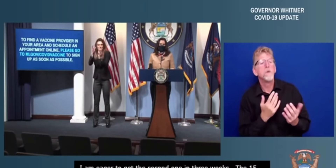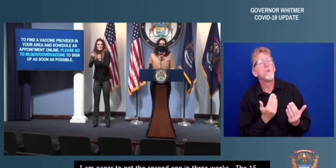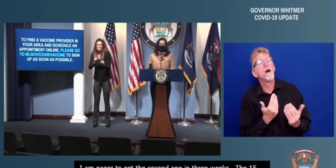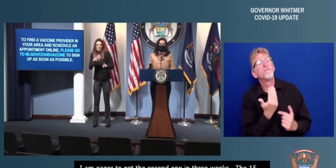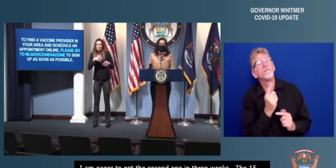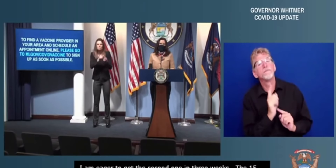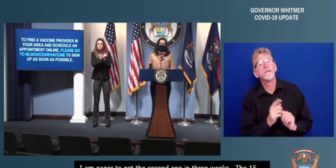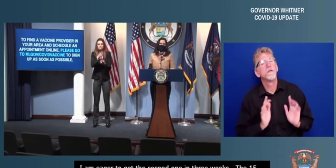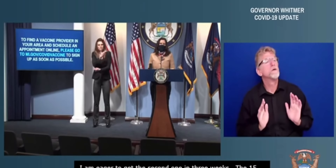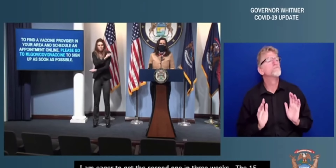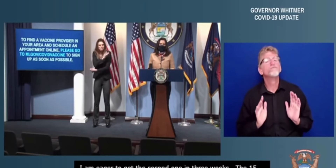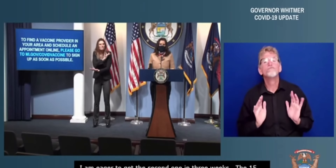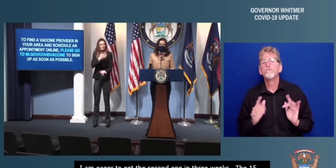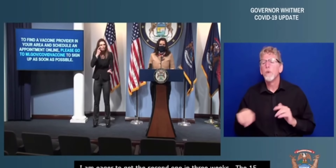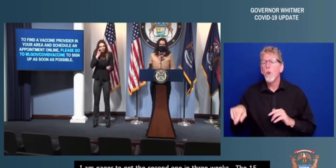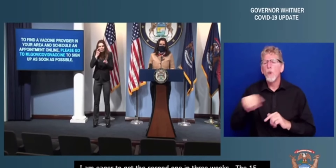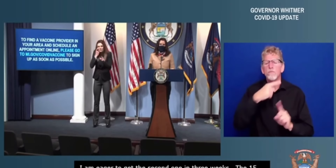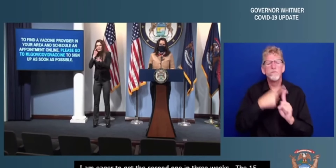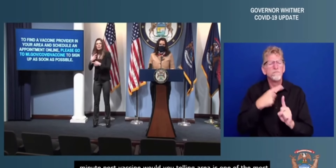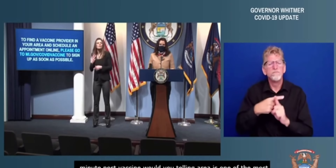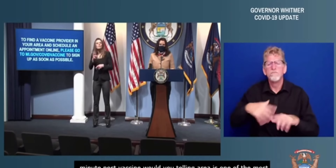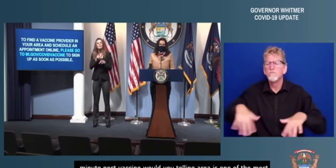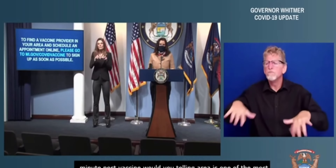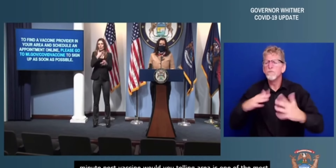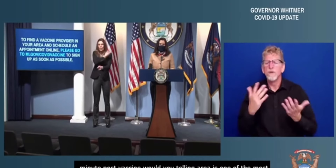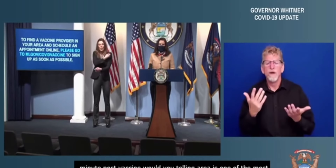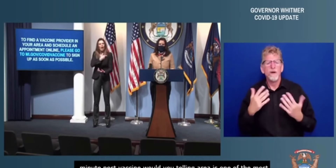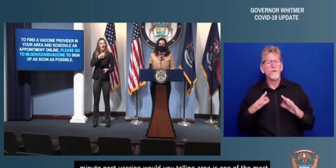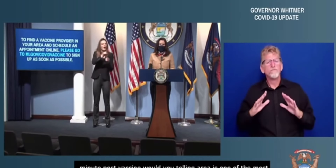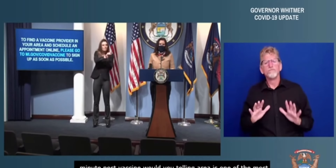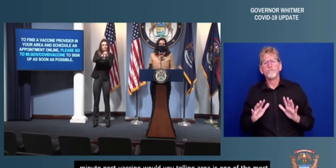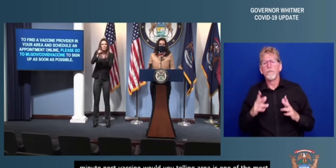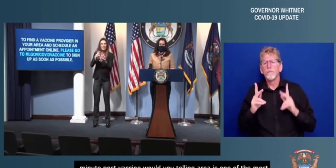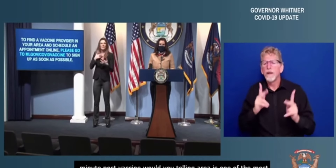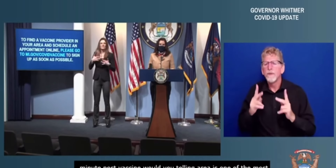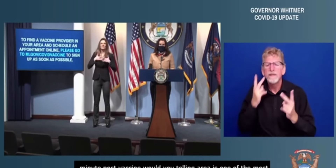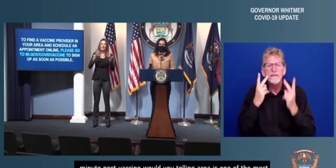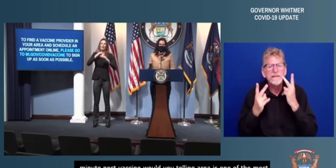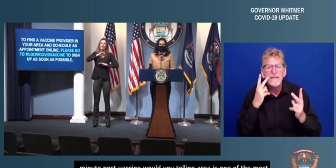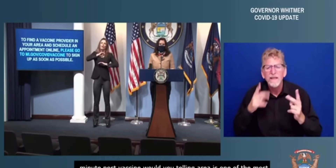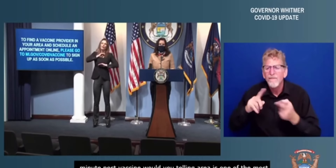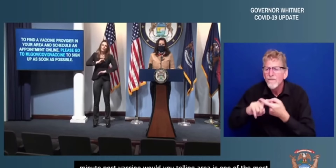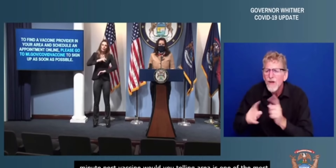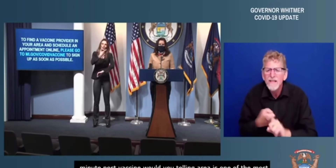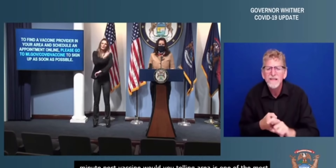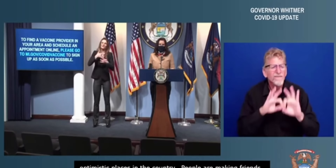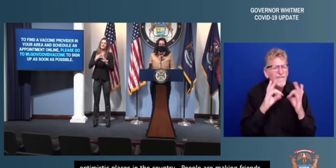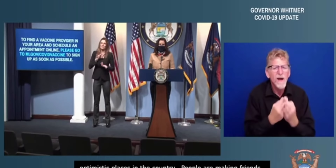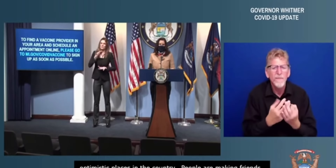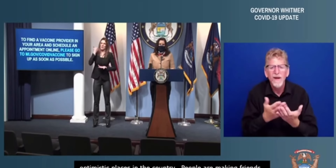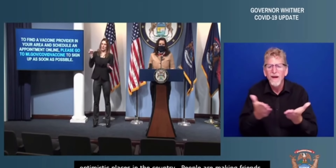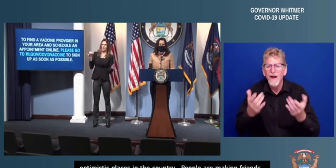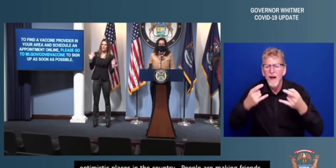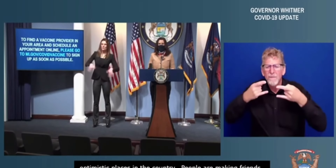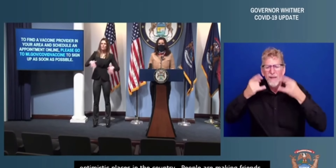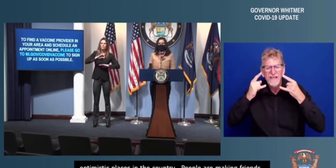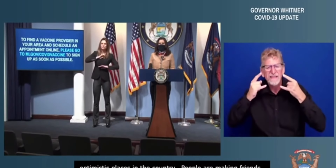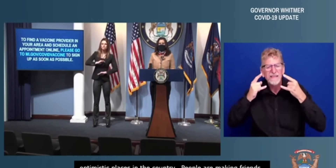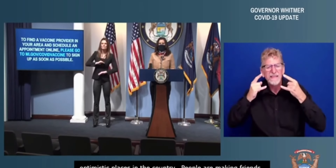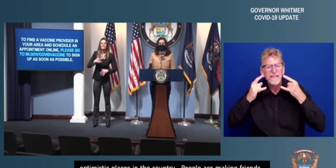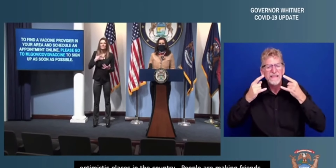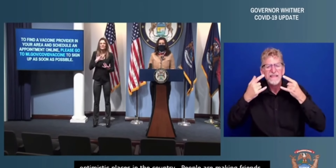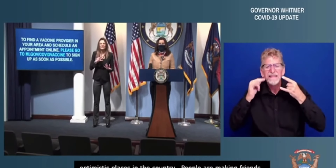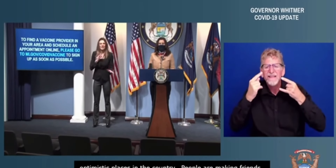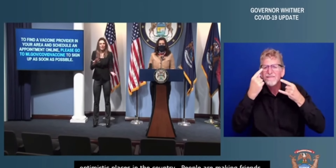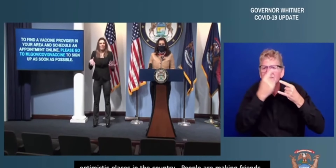right now. People are making plans to see friends and family with big smiles under their masks. You can see it in their eyes. Their sighs